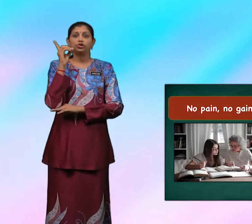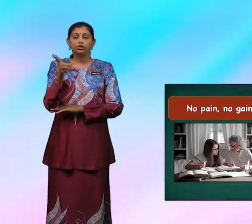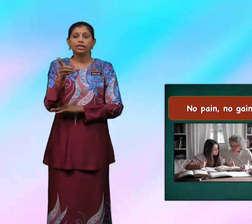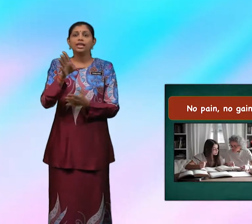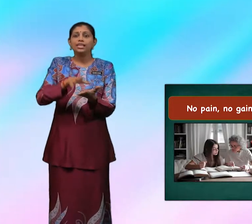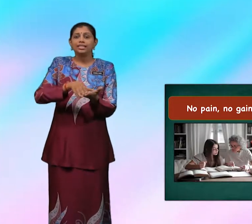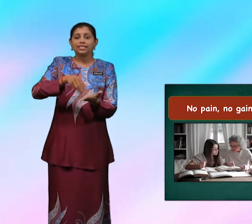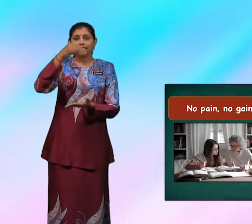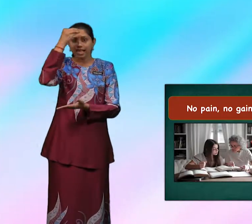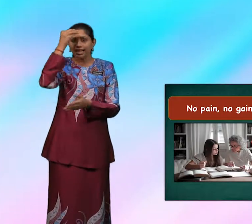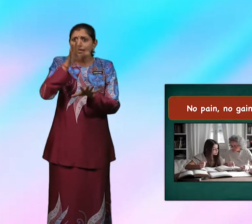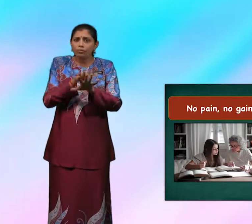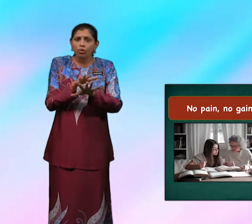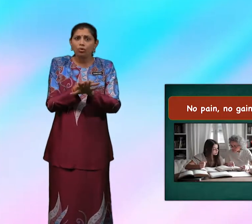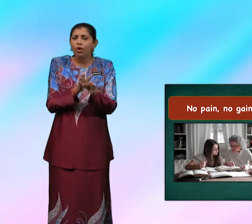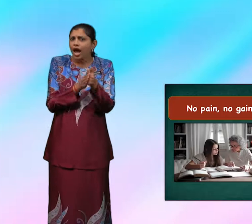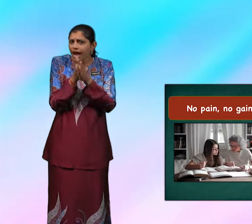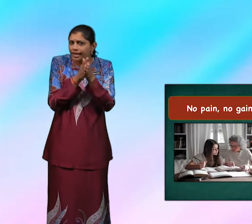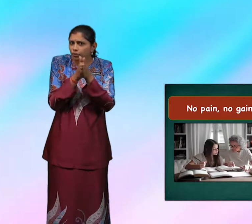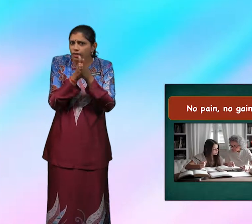should study more, hard work.